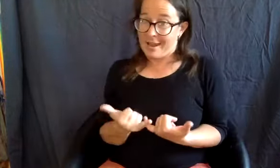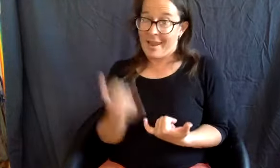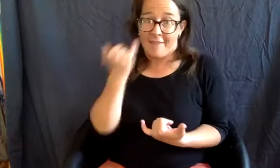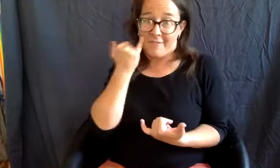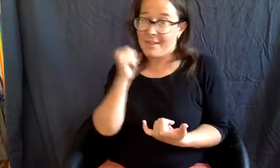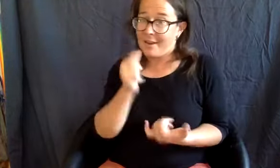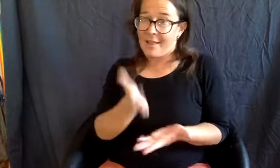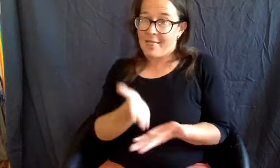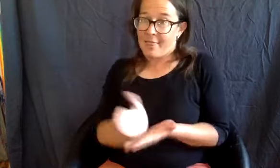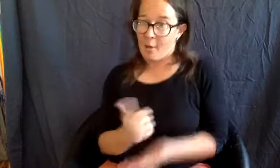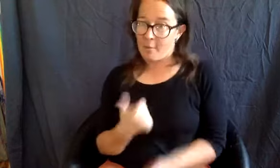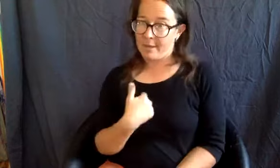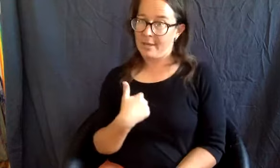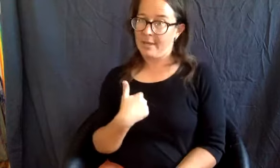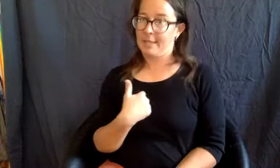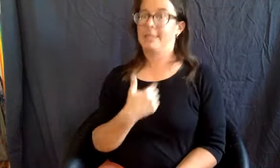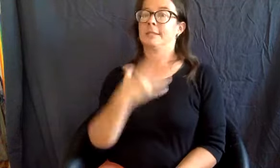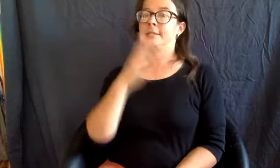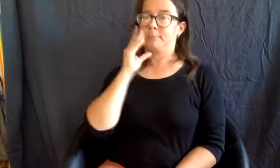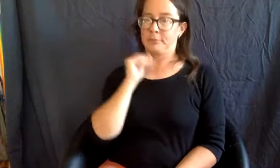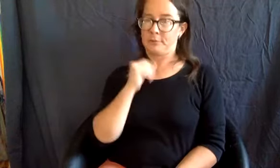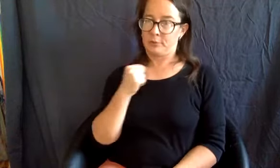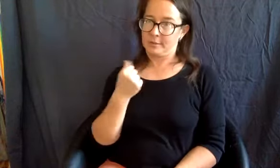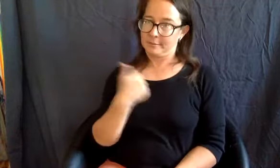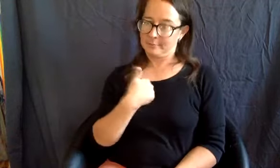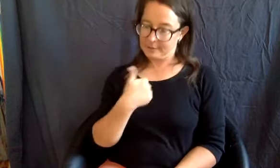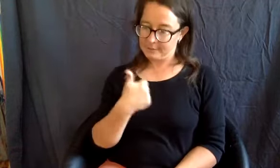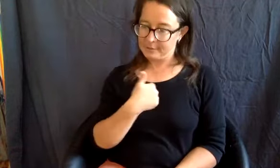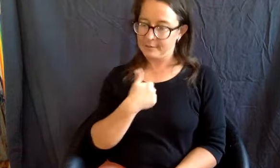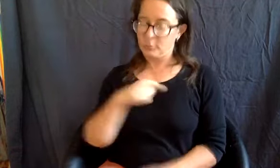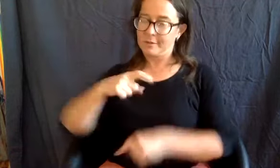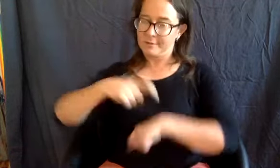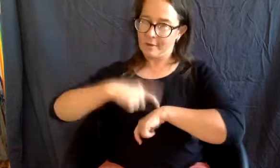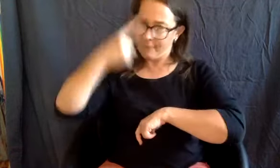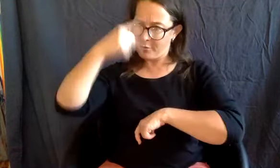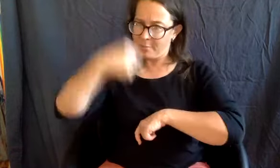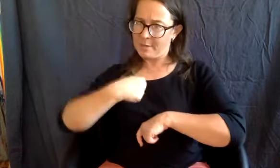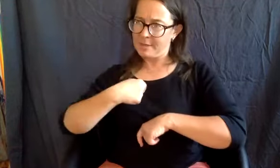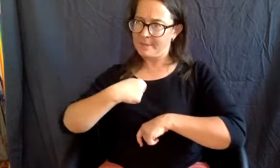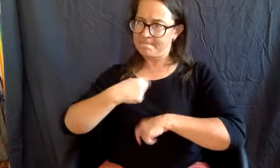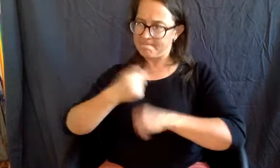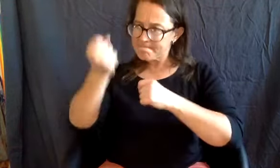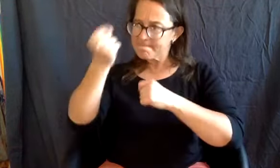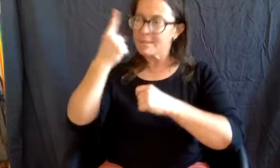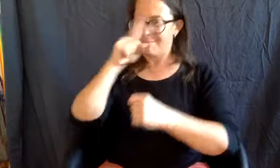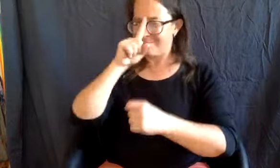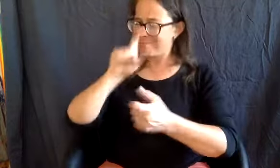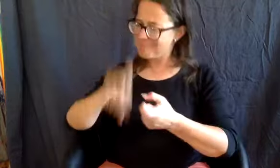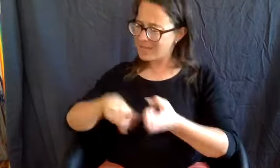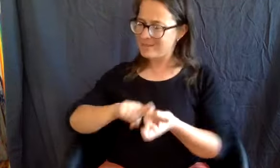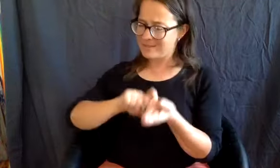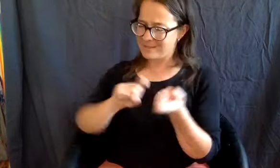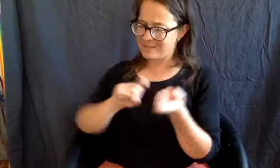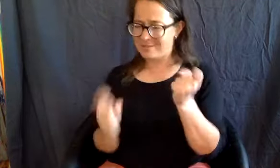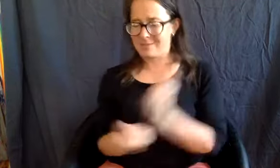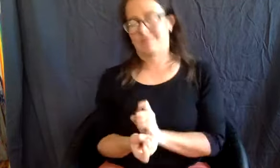victories either. So my gratitude to Al-Anon for being able to be there while he was doing those things, I am grateful for. I'm going to